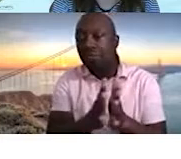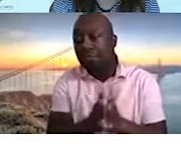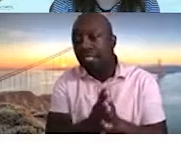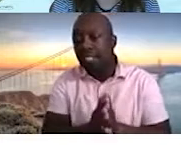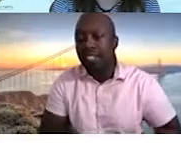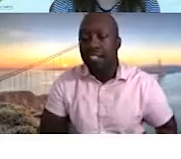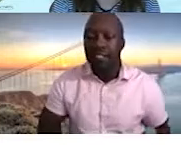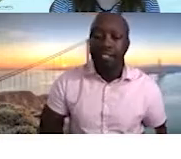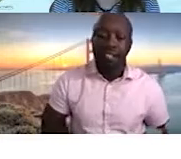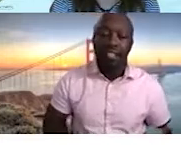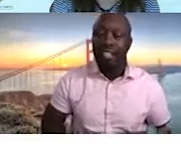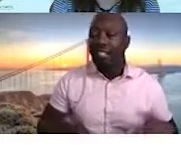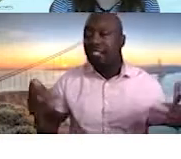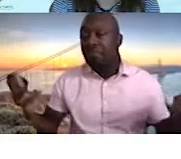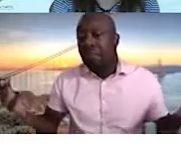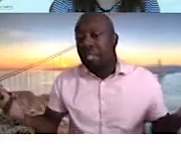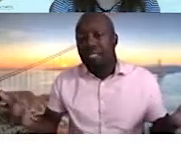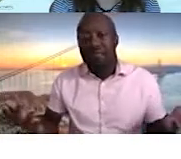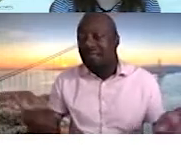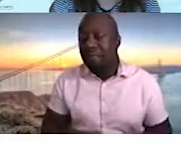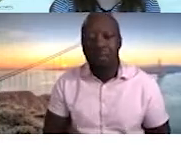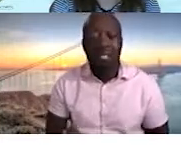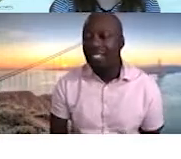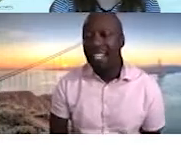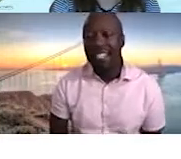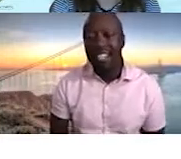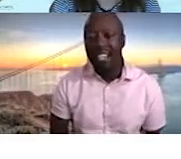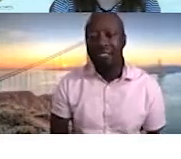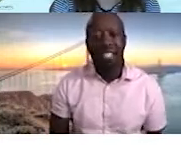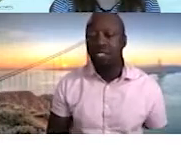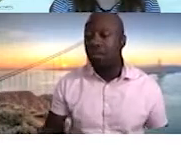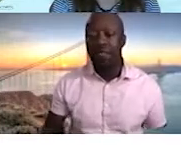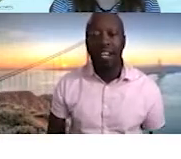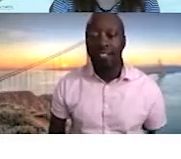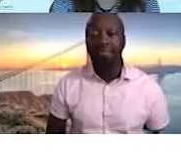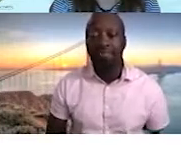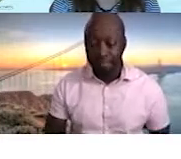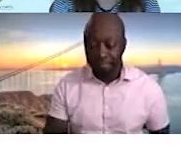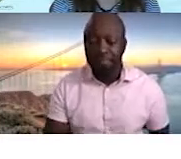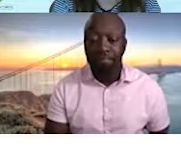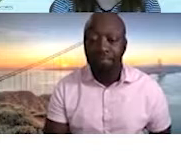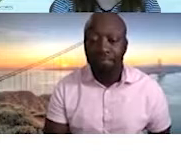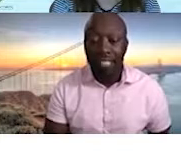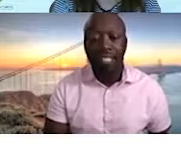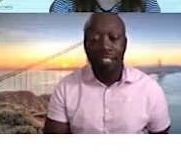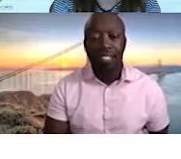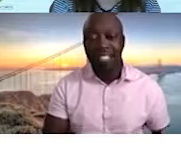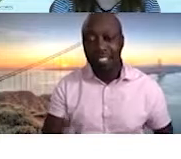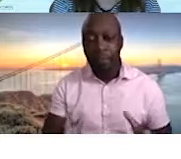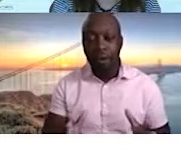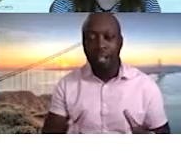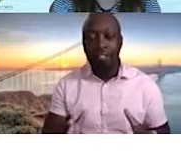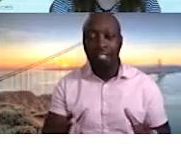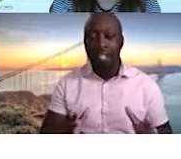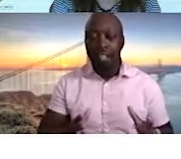more. And then maybe the baby didn't sign it again, and that's totally fine. That's at